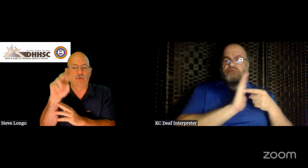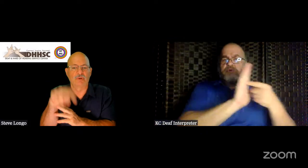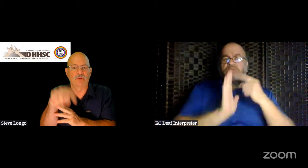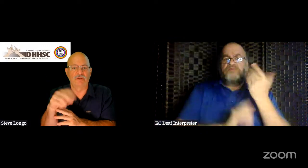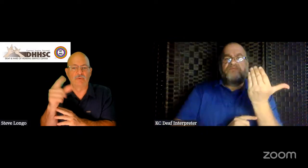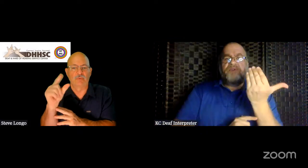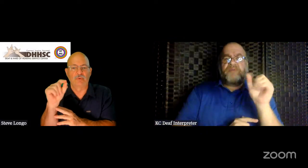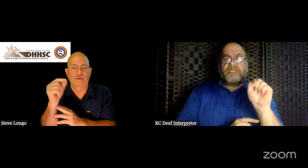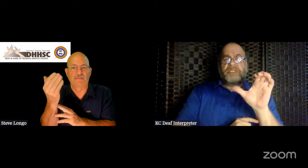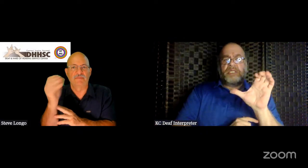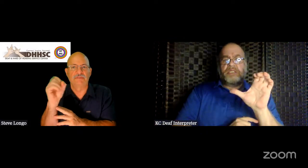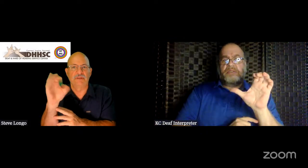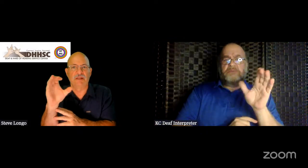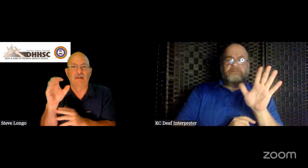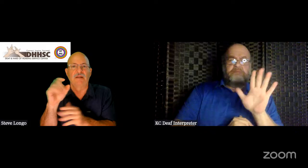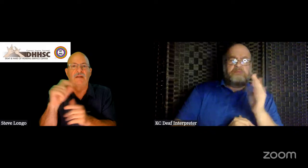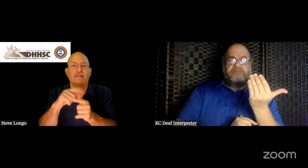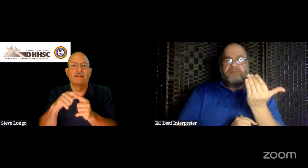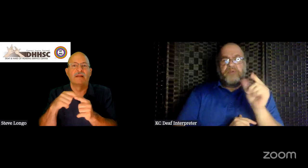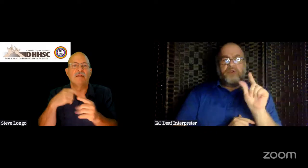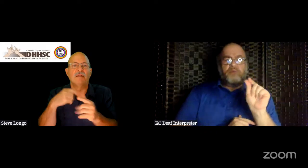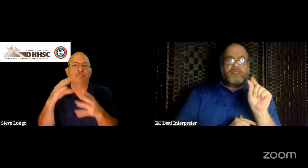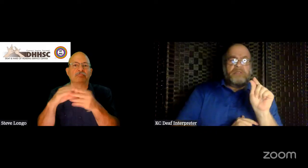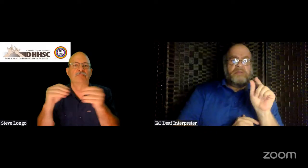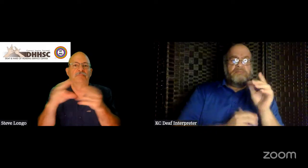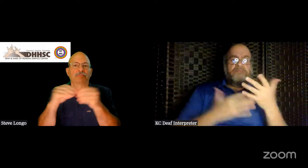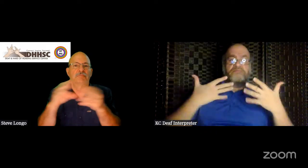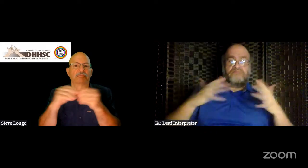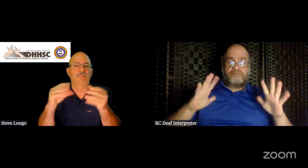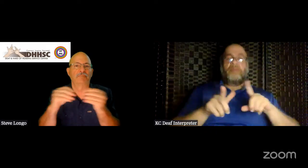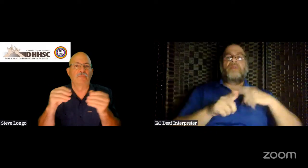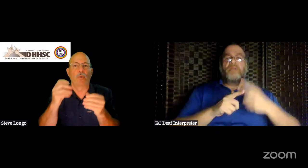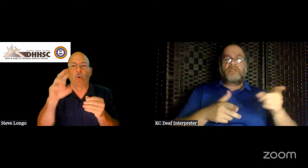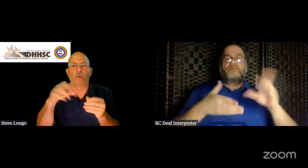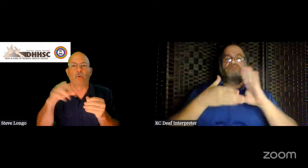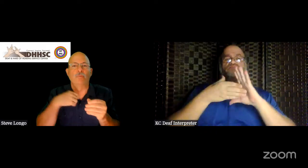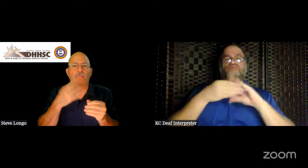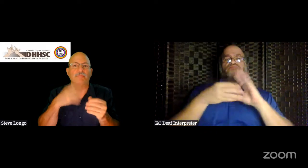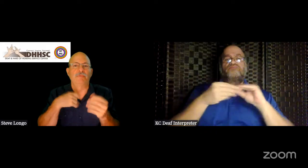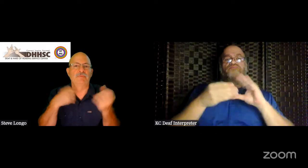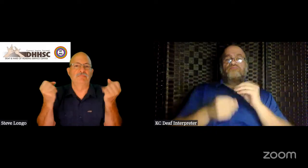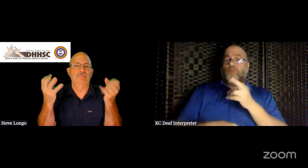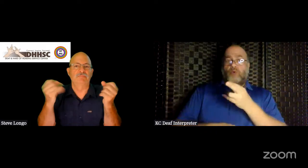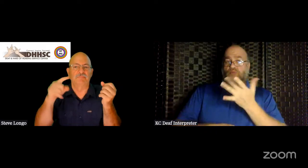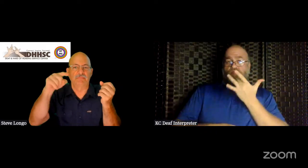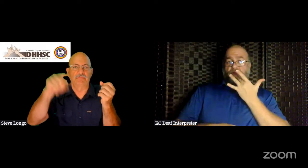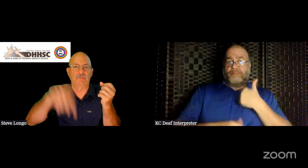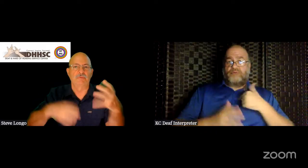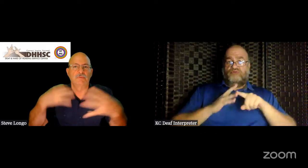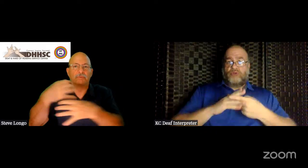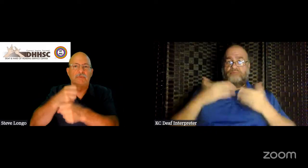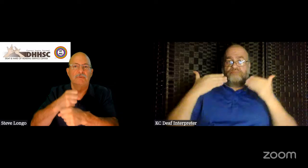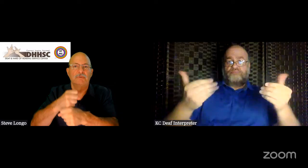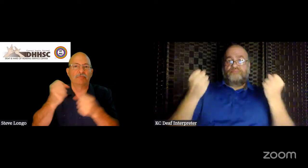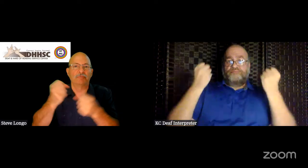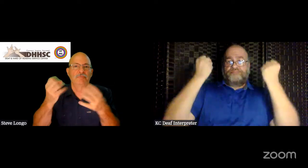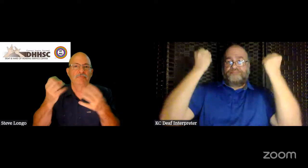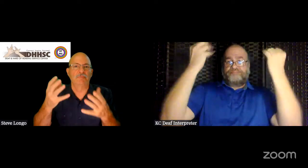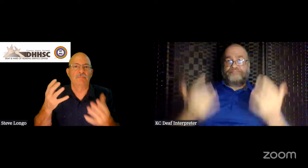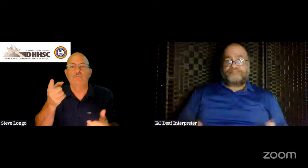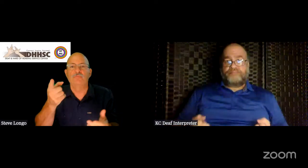I want to show about 15 seconds, maybe 20, and then I'll